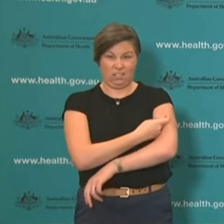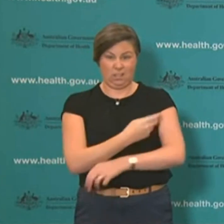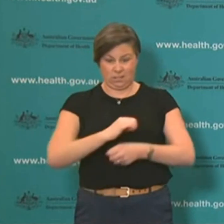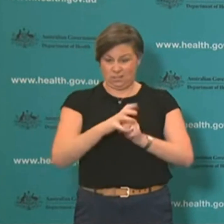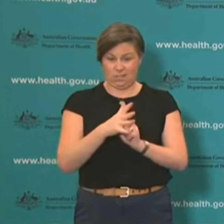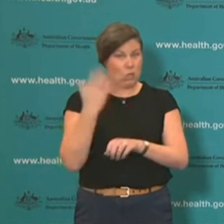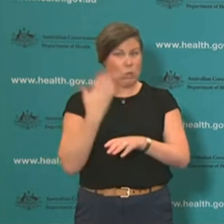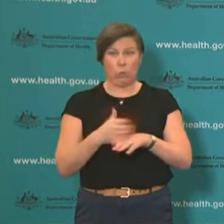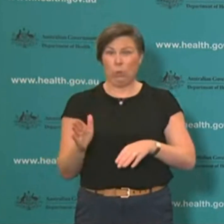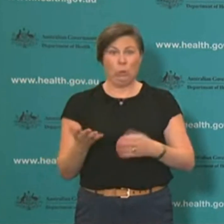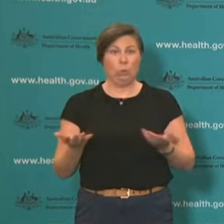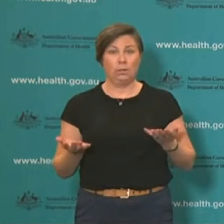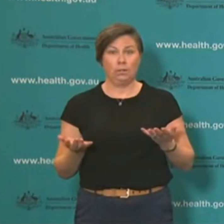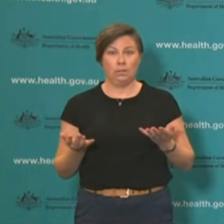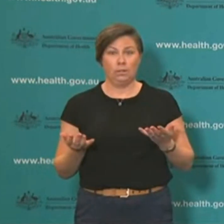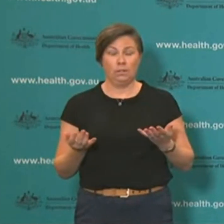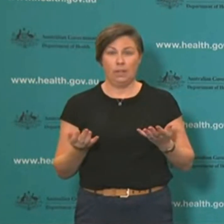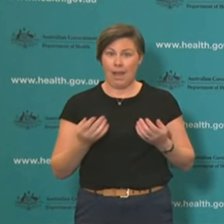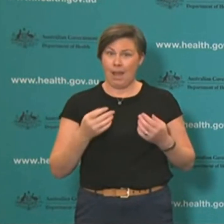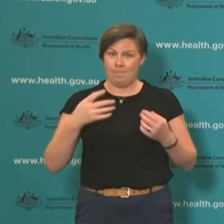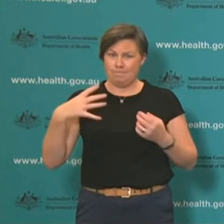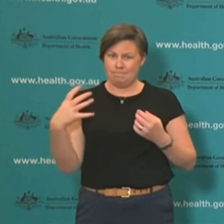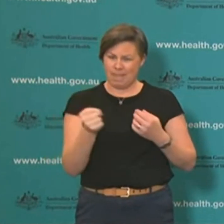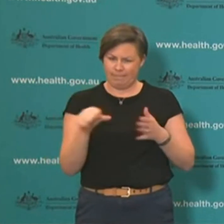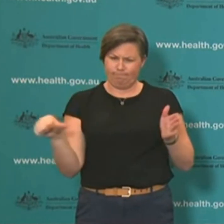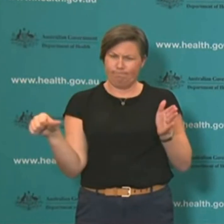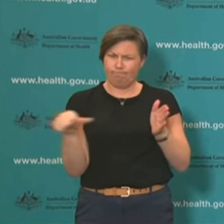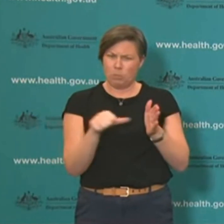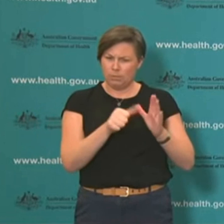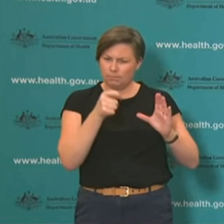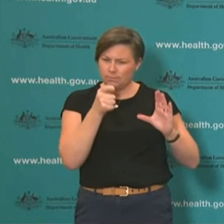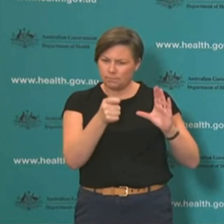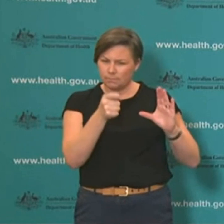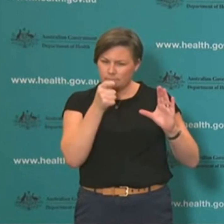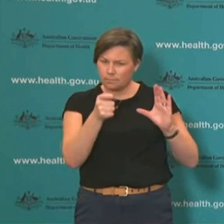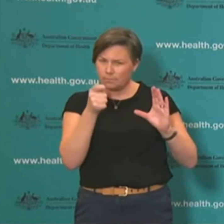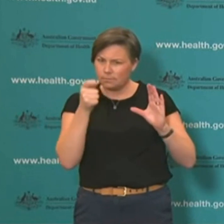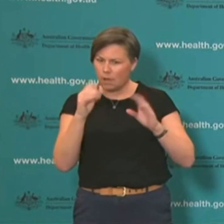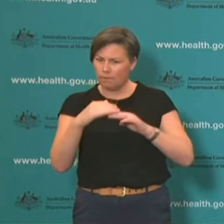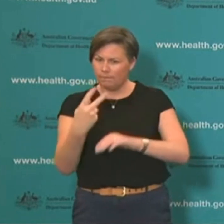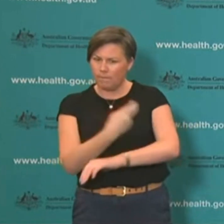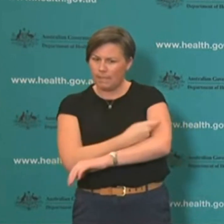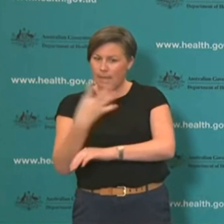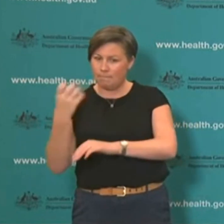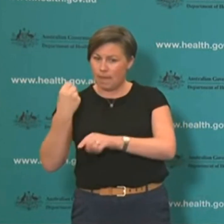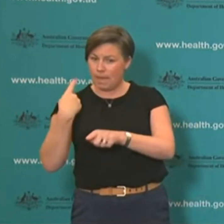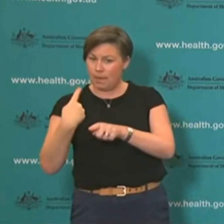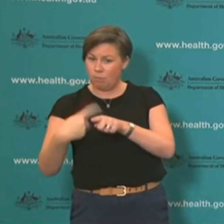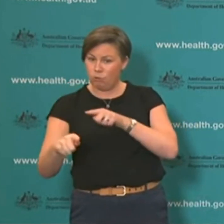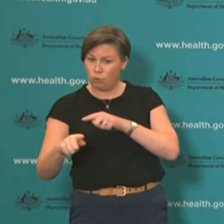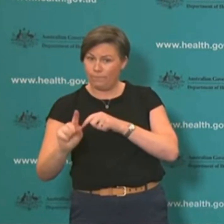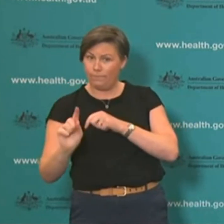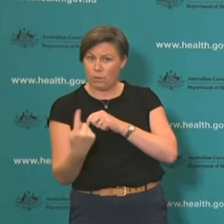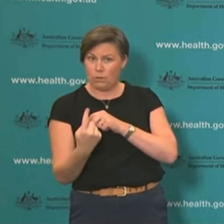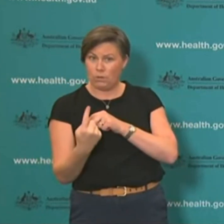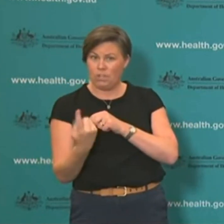of having the sort of robust regulatory framework that we have in Australia around vaccine safety, which is informed